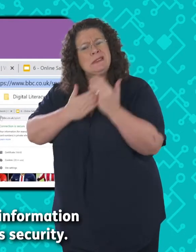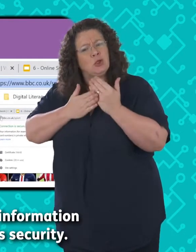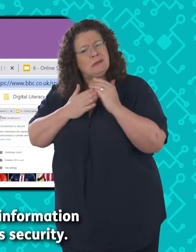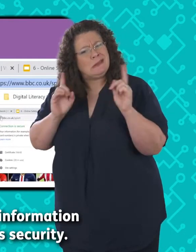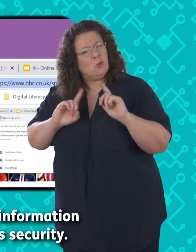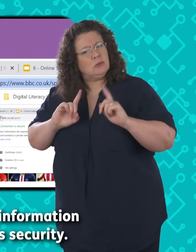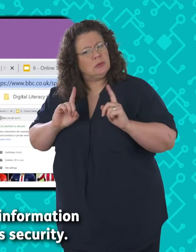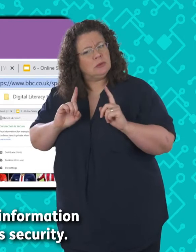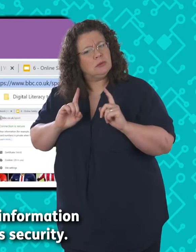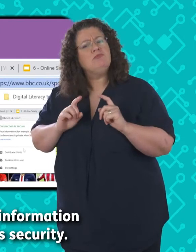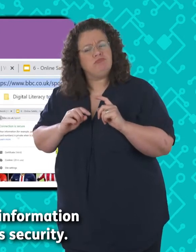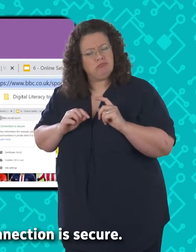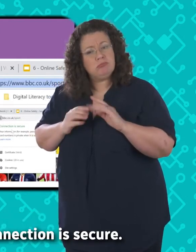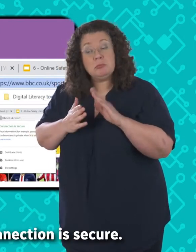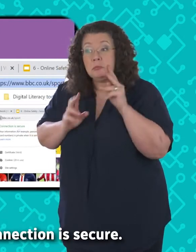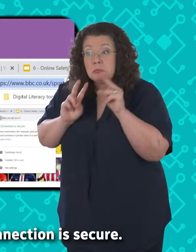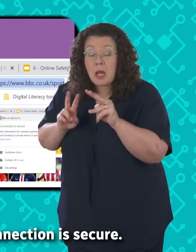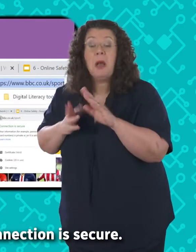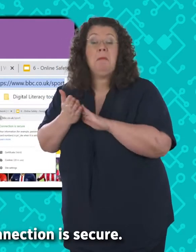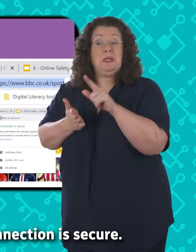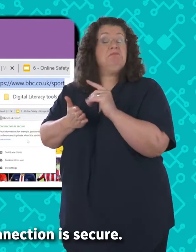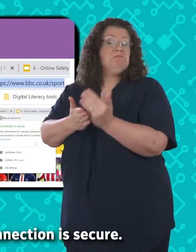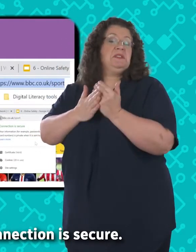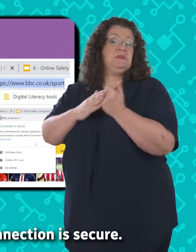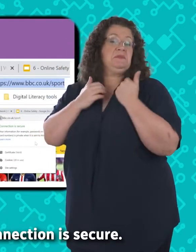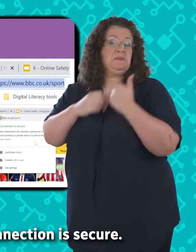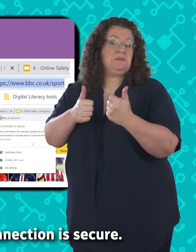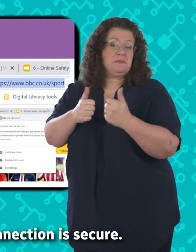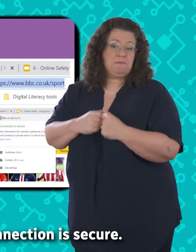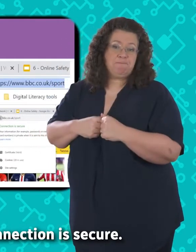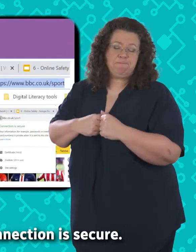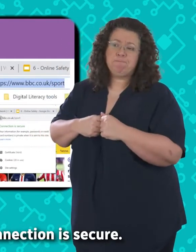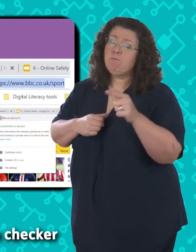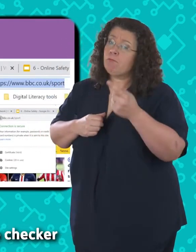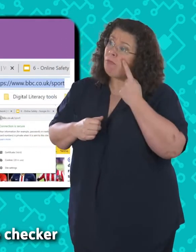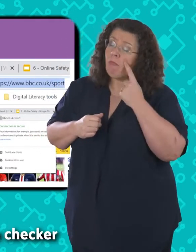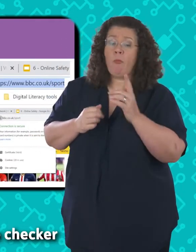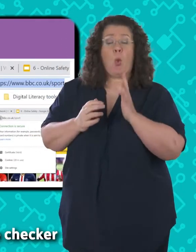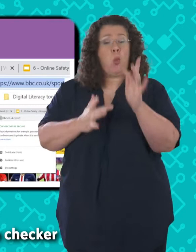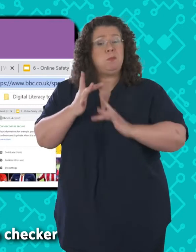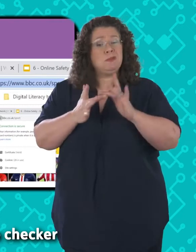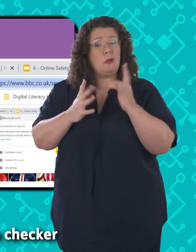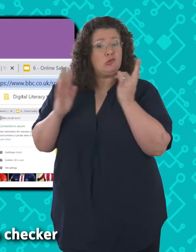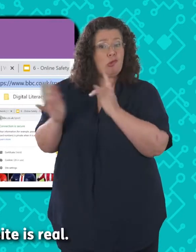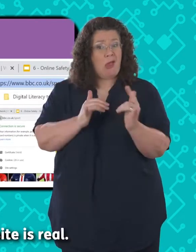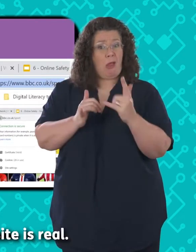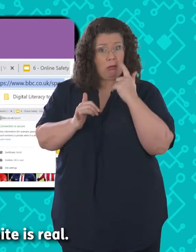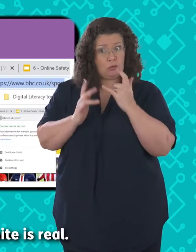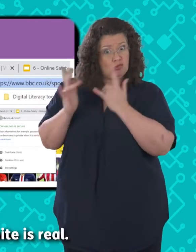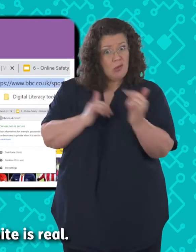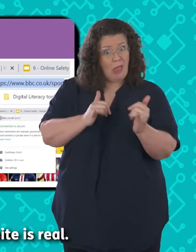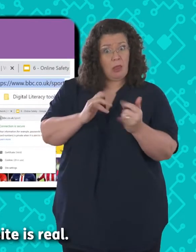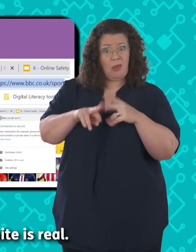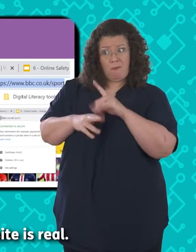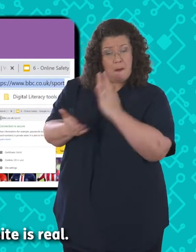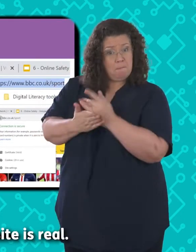site's security. And it tells you that the connection is secure. Use a website checker to see if a